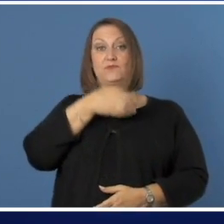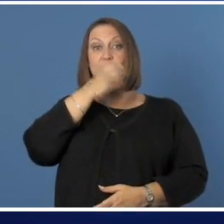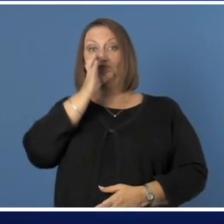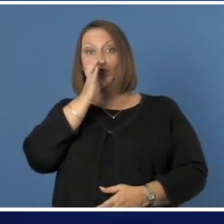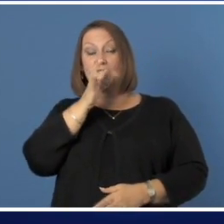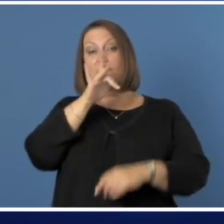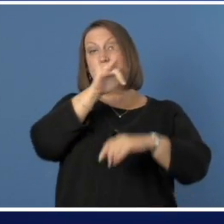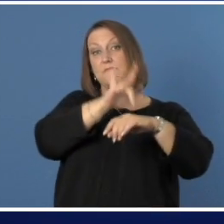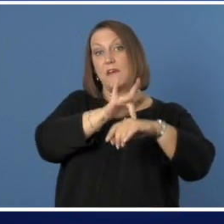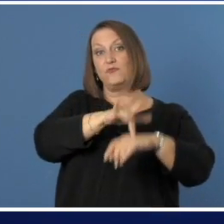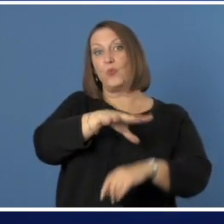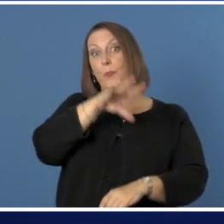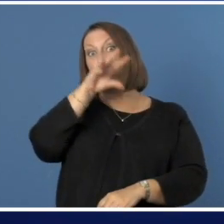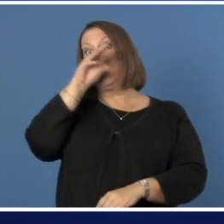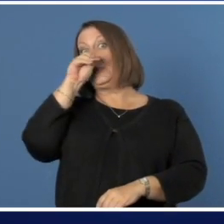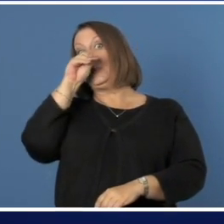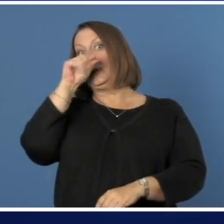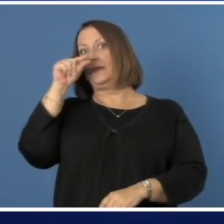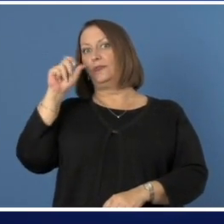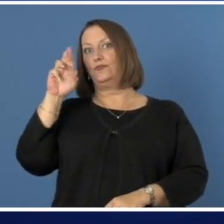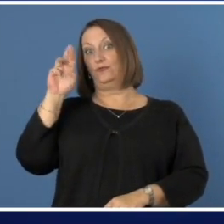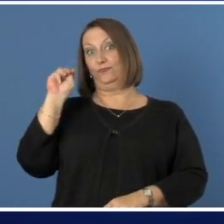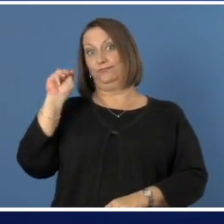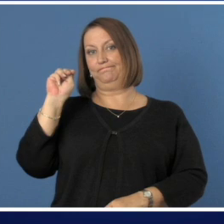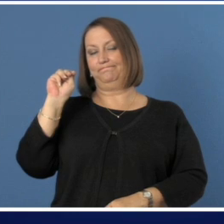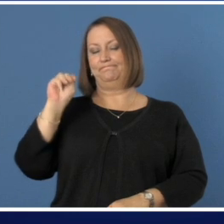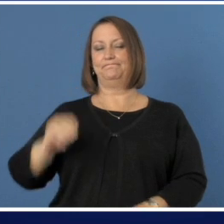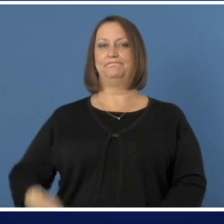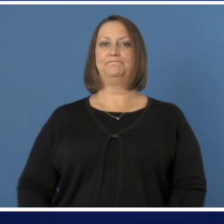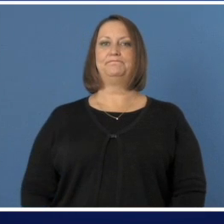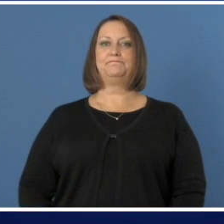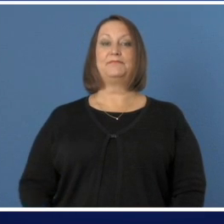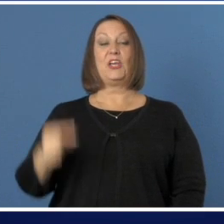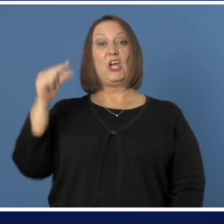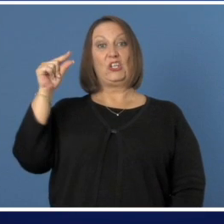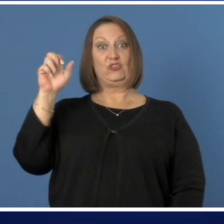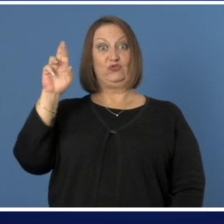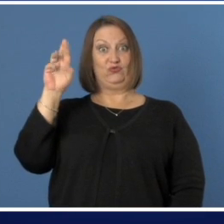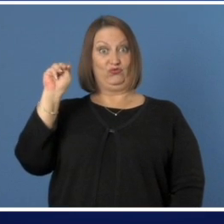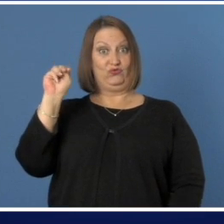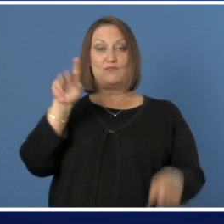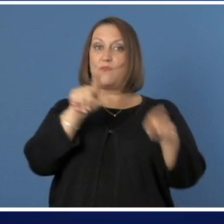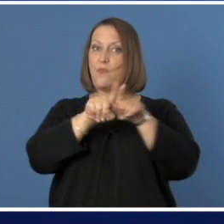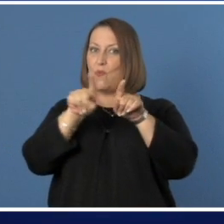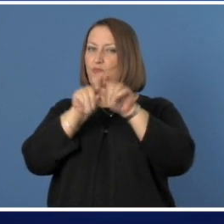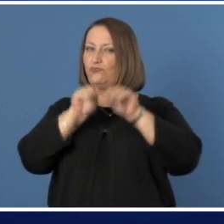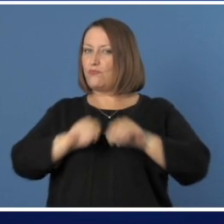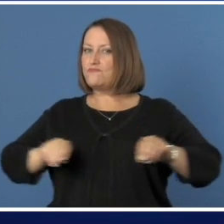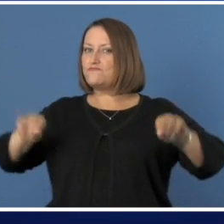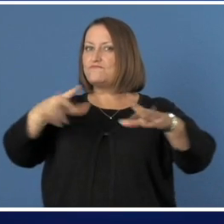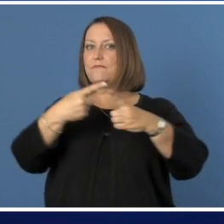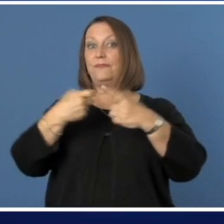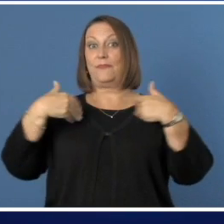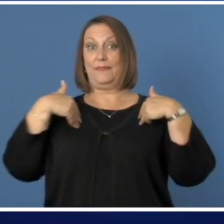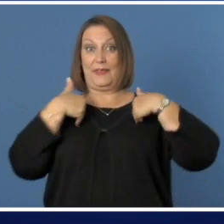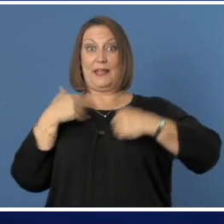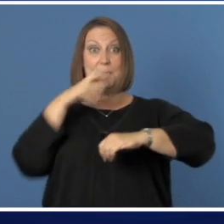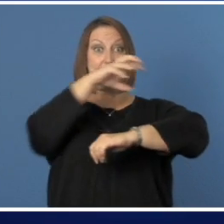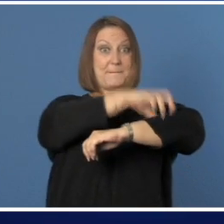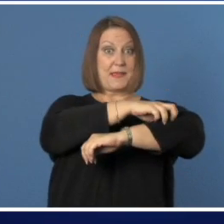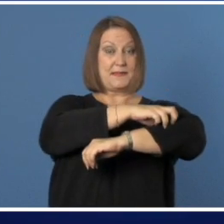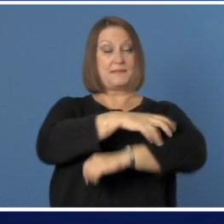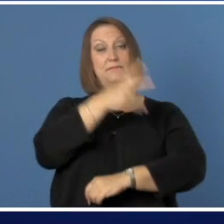or breathing something that contains a germ. Germs can also spread through animal and insect